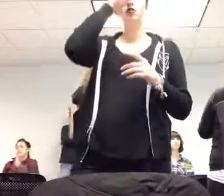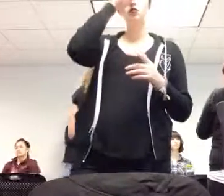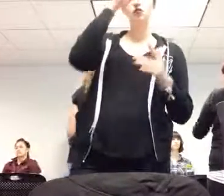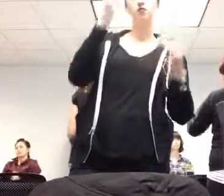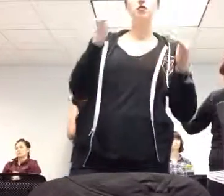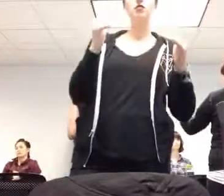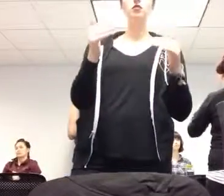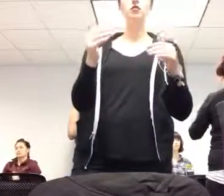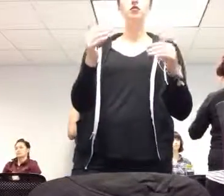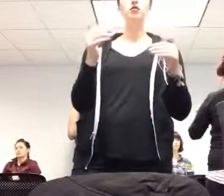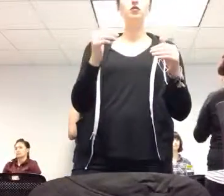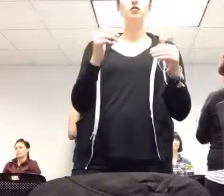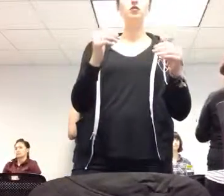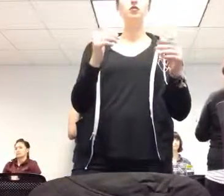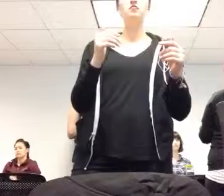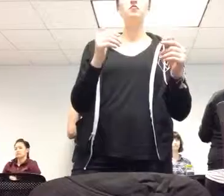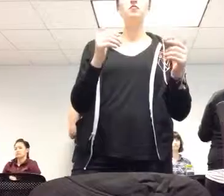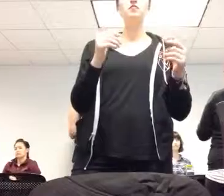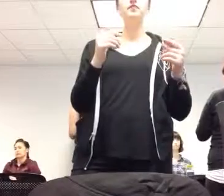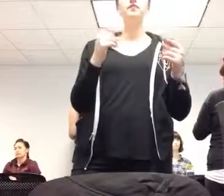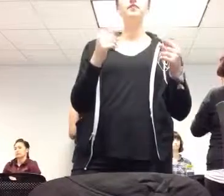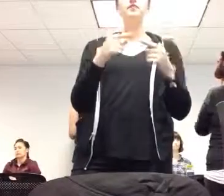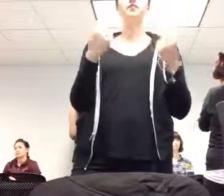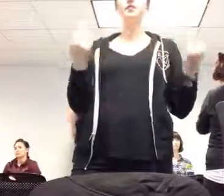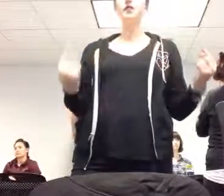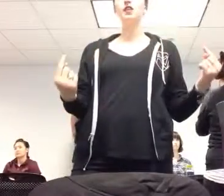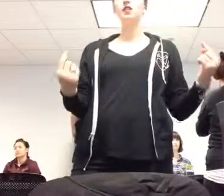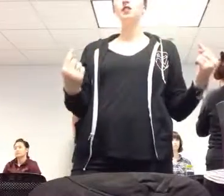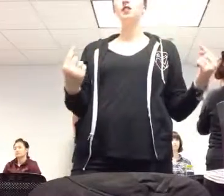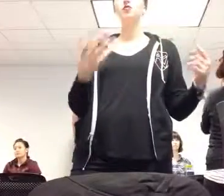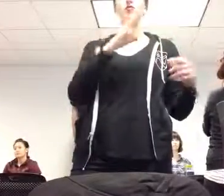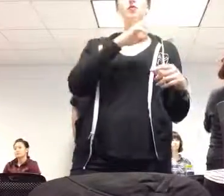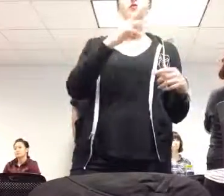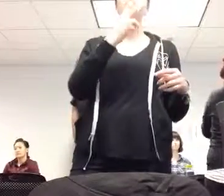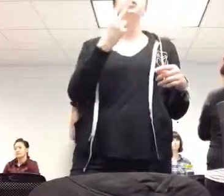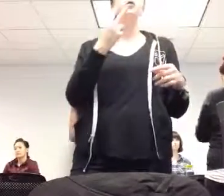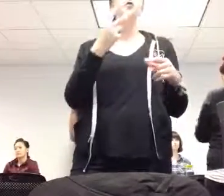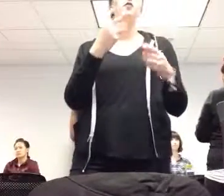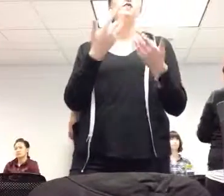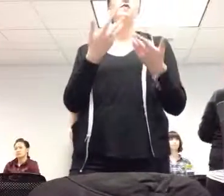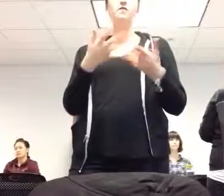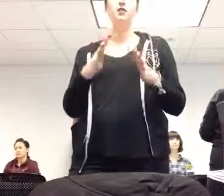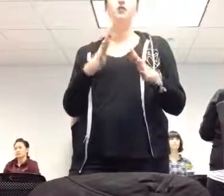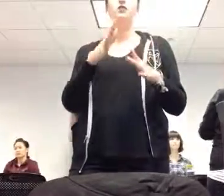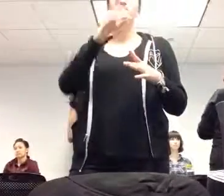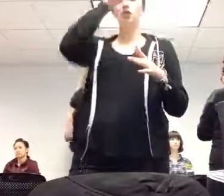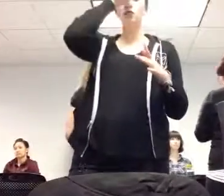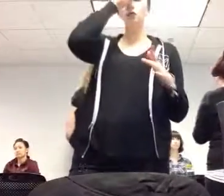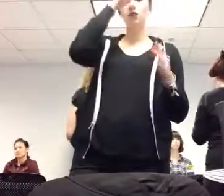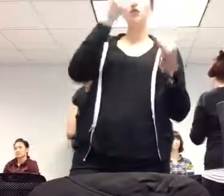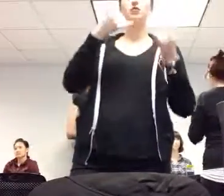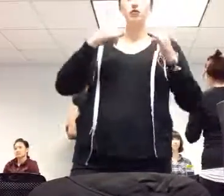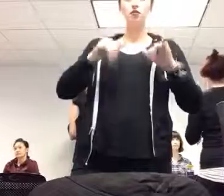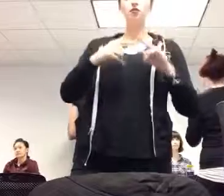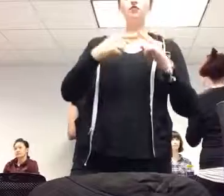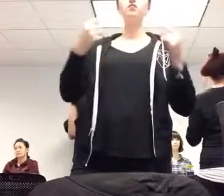liked to kept right on marching to Moscow. He knew that he could. Unfortunately, peacemongers like Eisenhower and people like that wanted to get out and get our